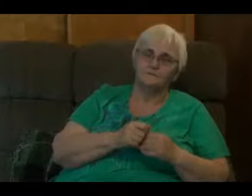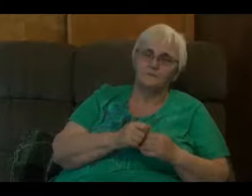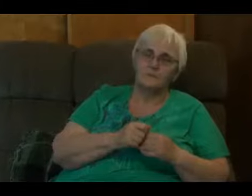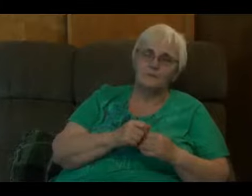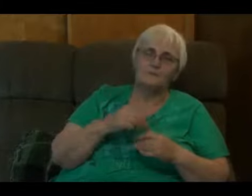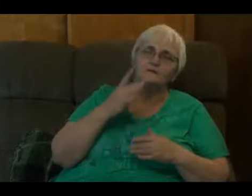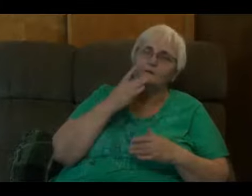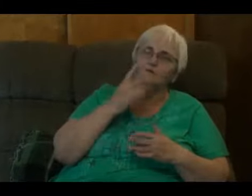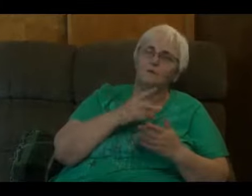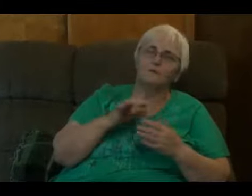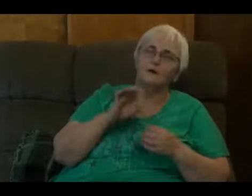favorite parts of who He is.